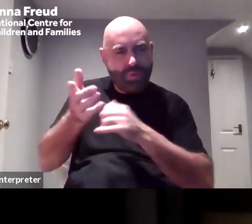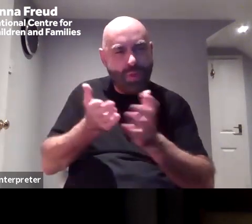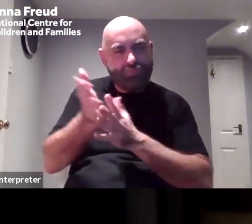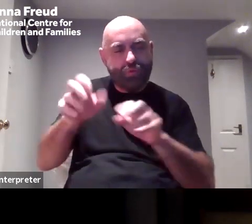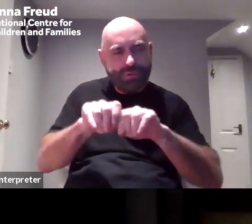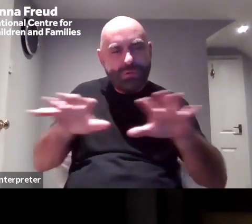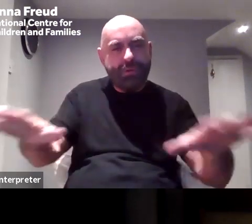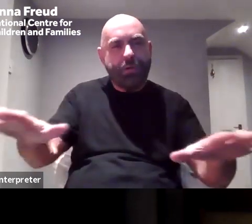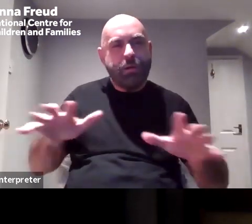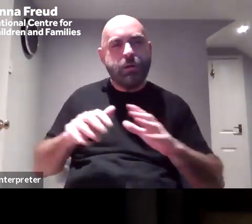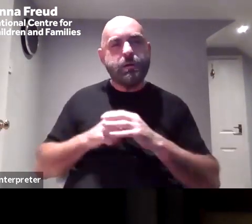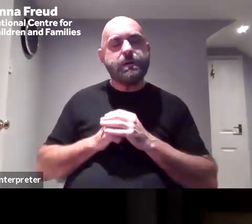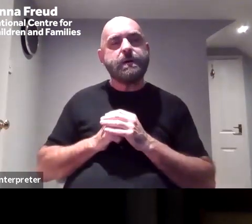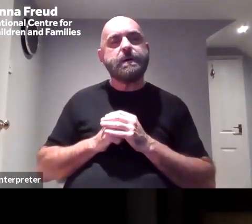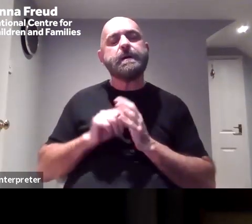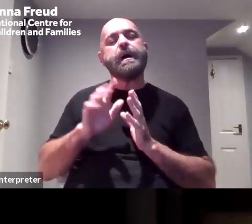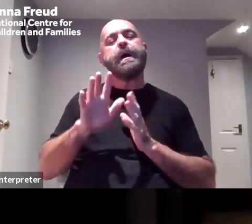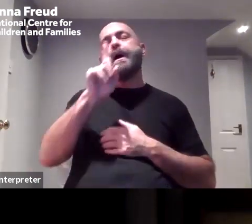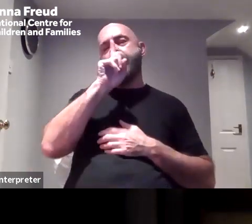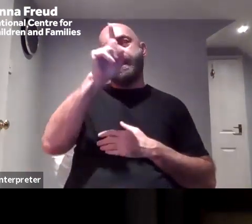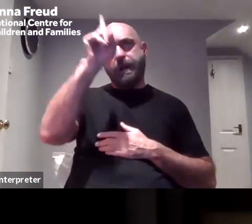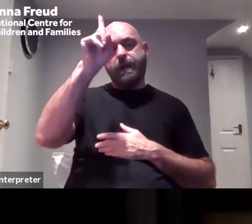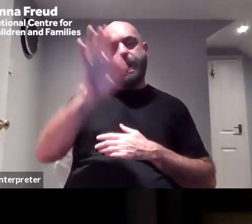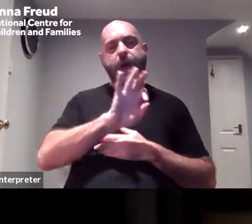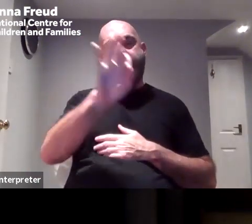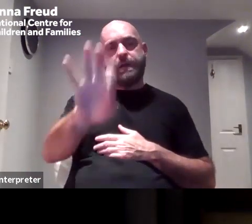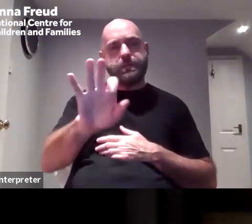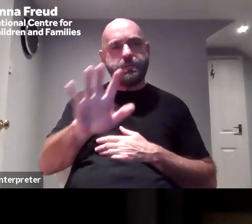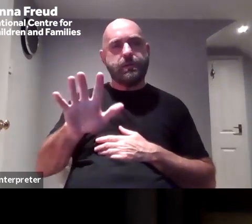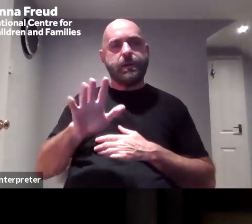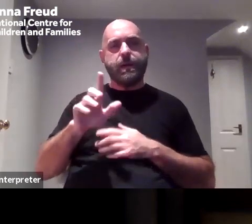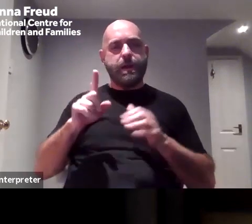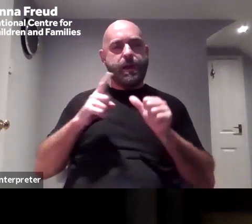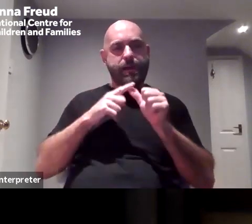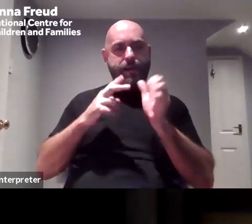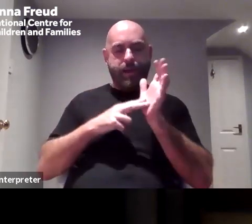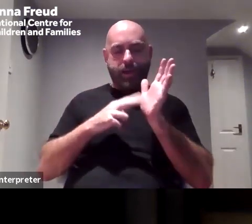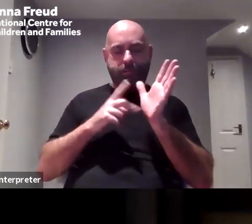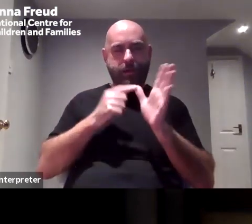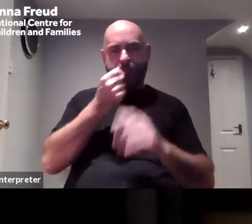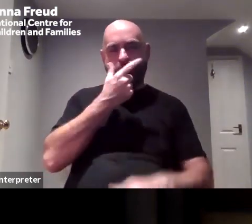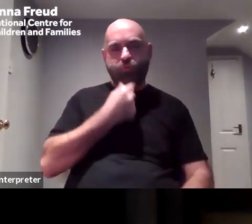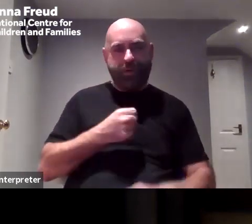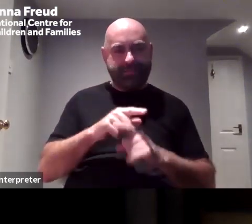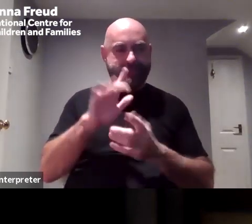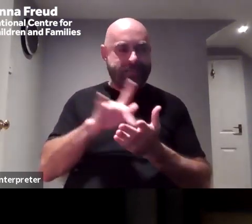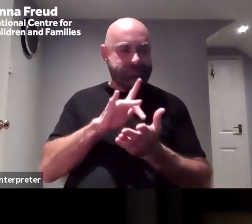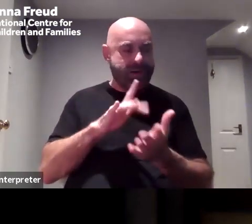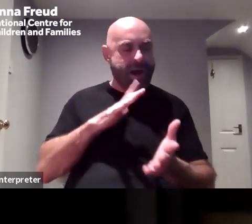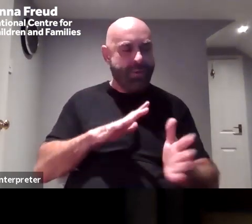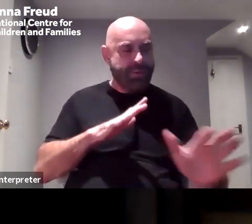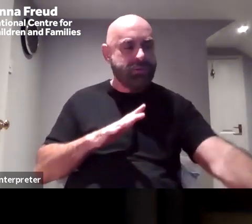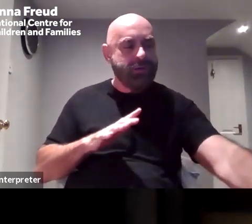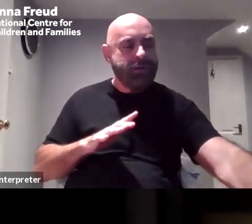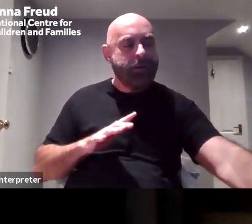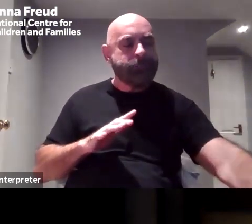was no floor effect there. I wanted to ask you something. We are at the Anna Freud Center. So if I didn't ask you this, I wouldn't